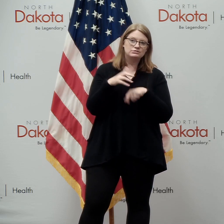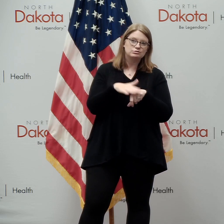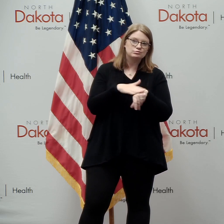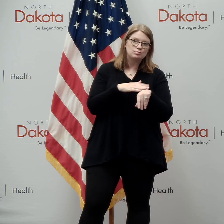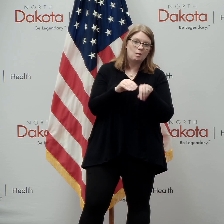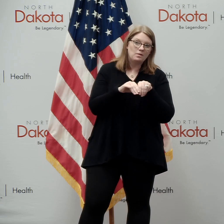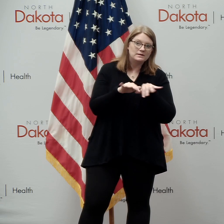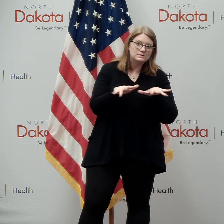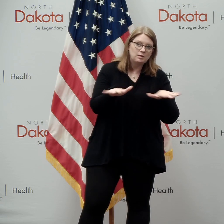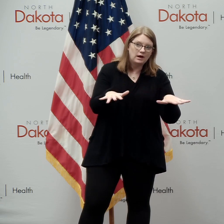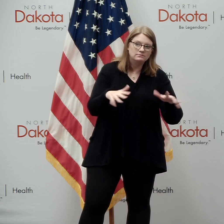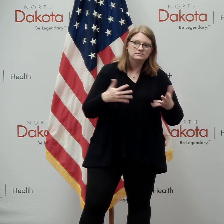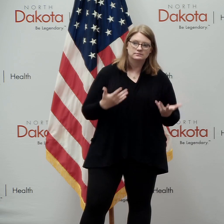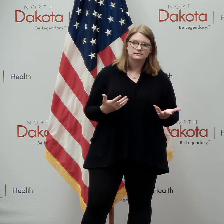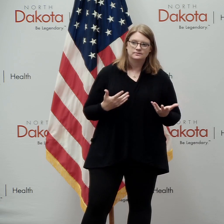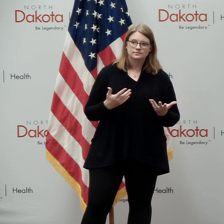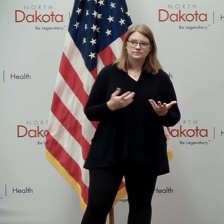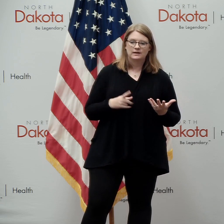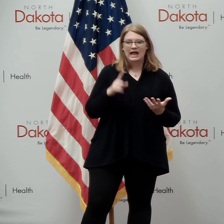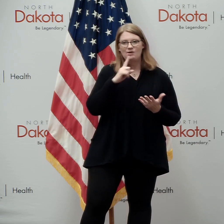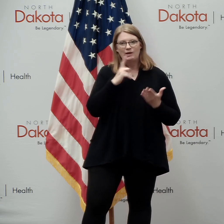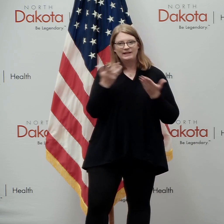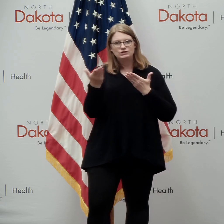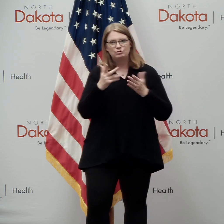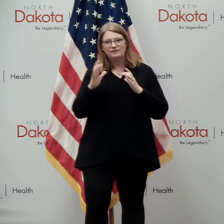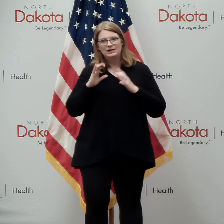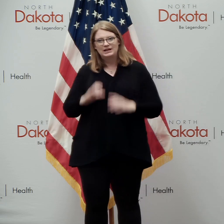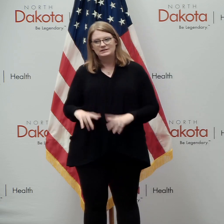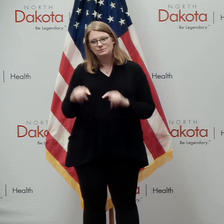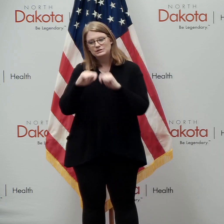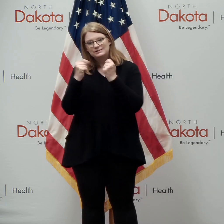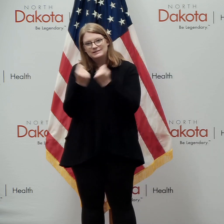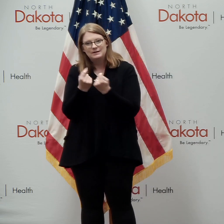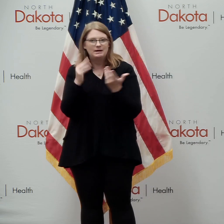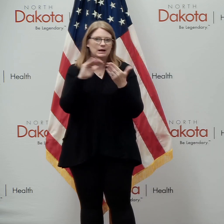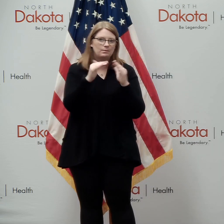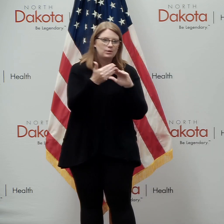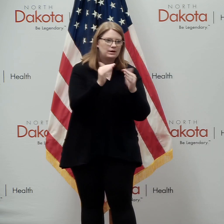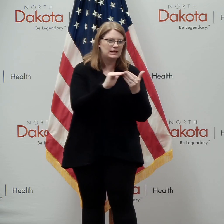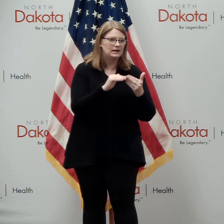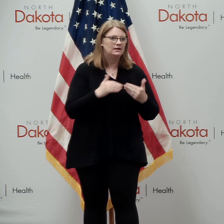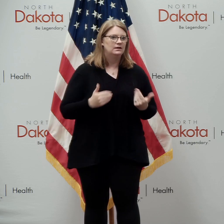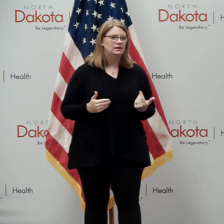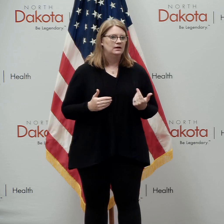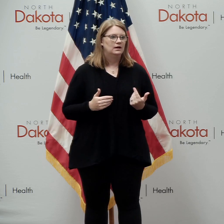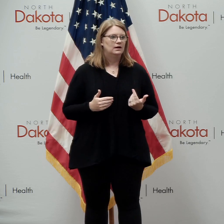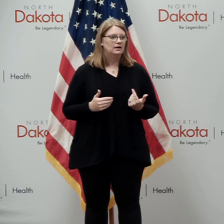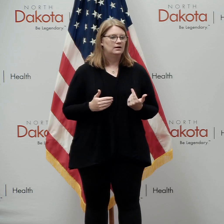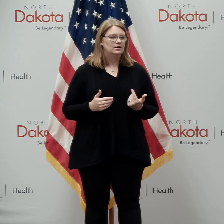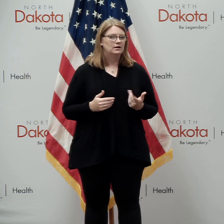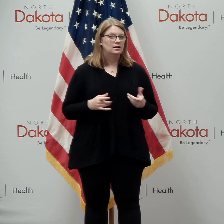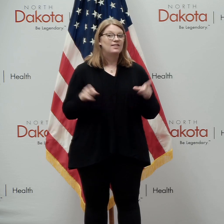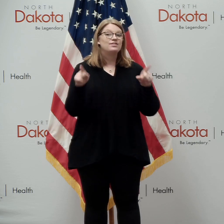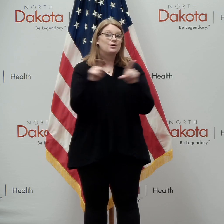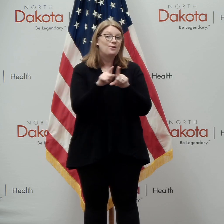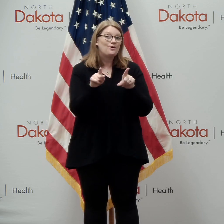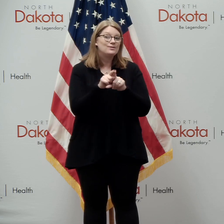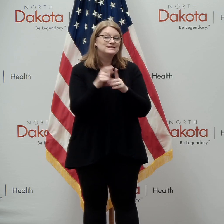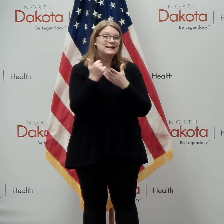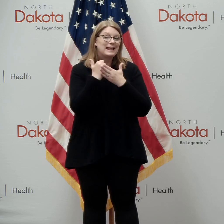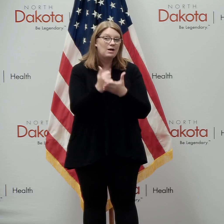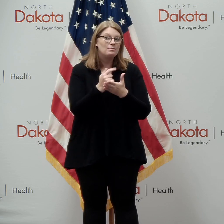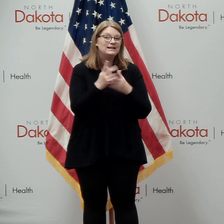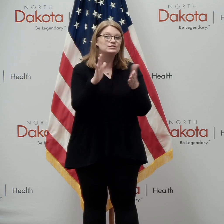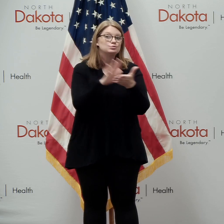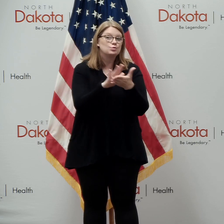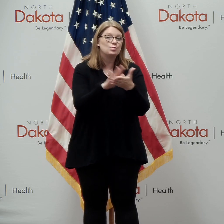and, serve your customers and your team and your community. And again, when they're doing that, they're also helping keep our schools